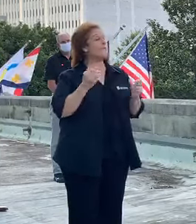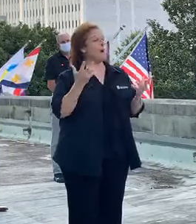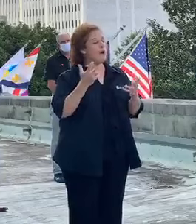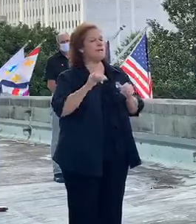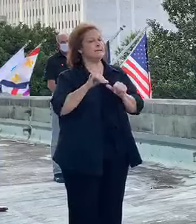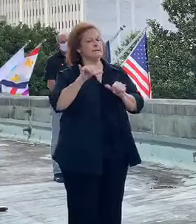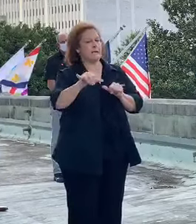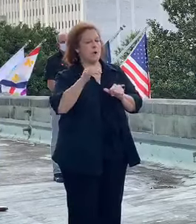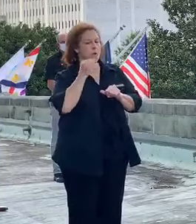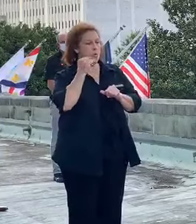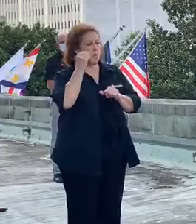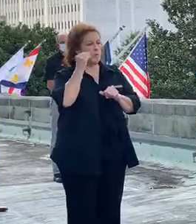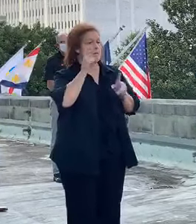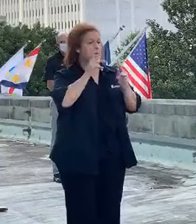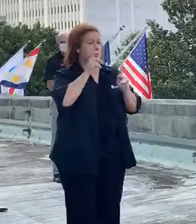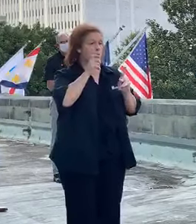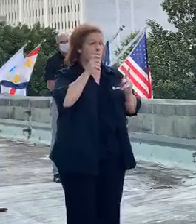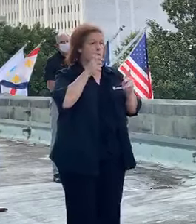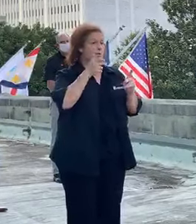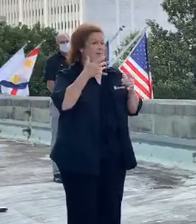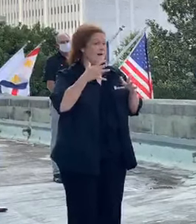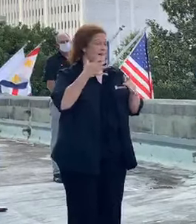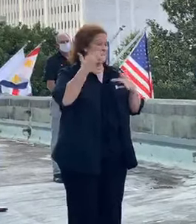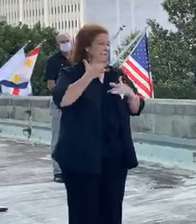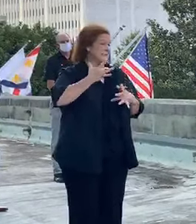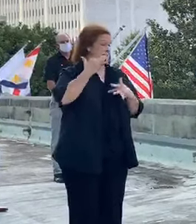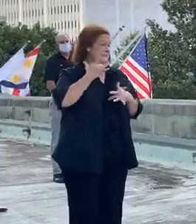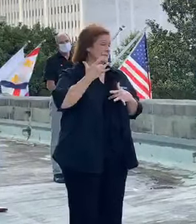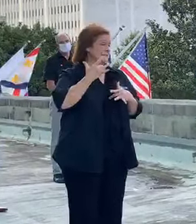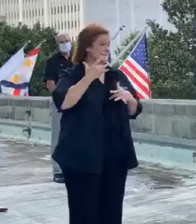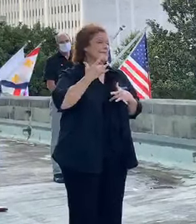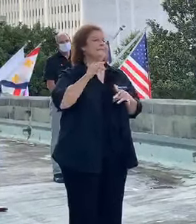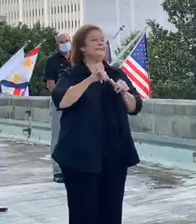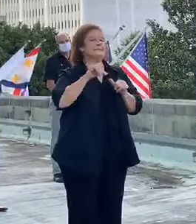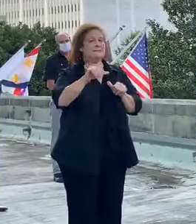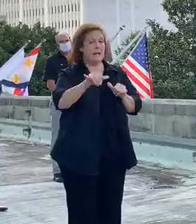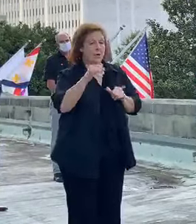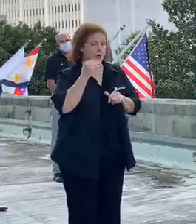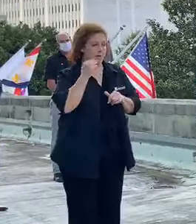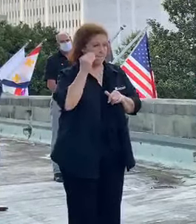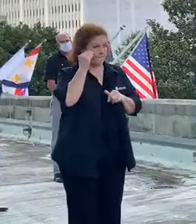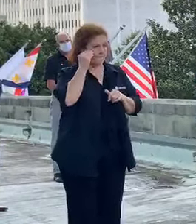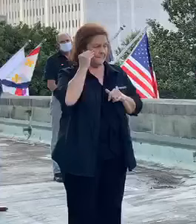Our people with underlying conditions, stay at home.